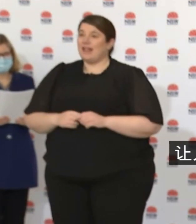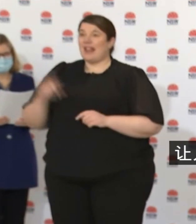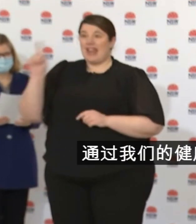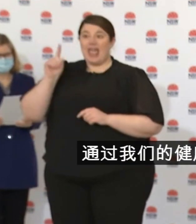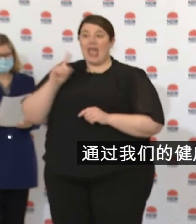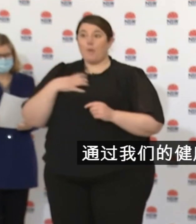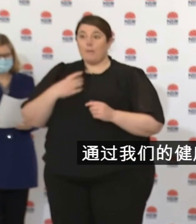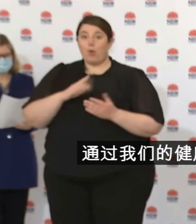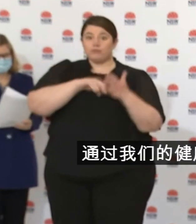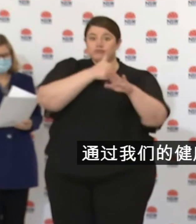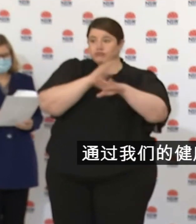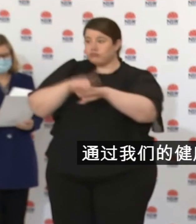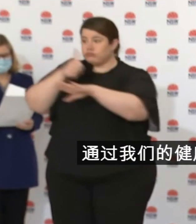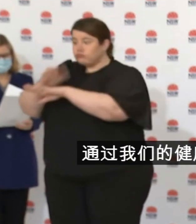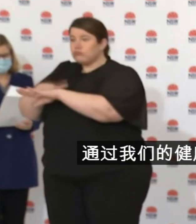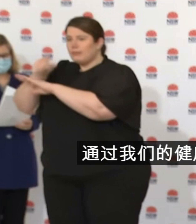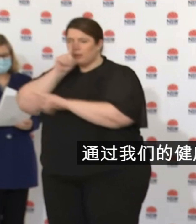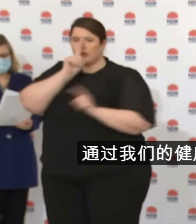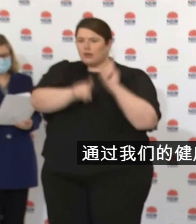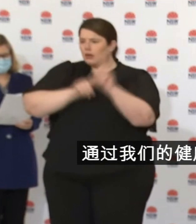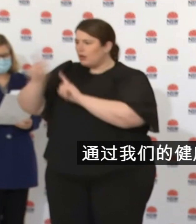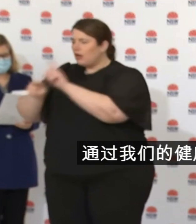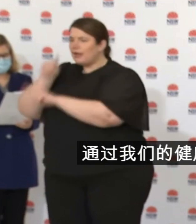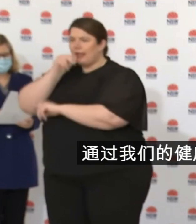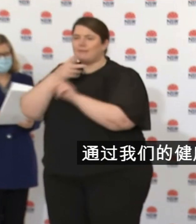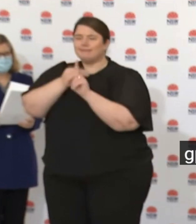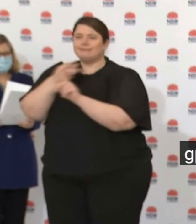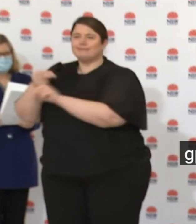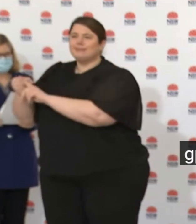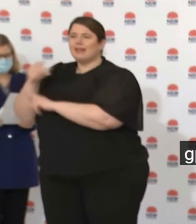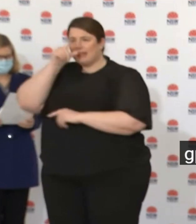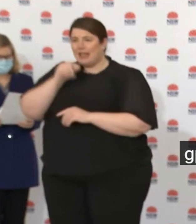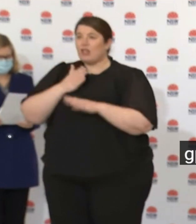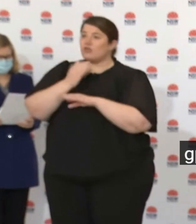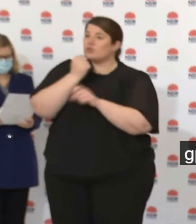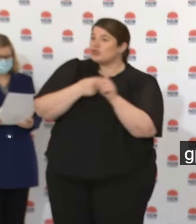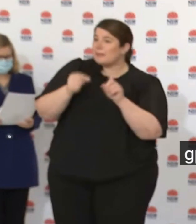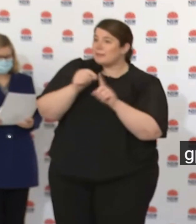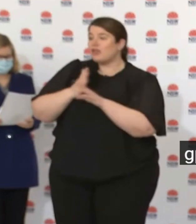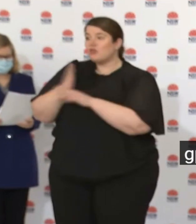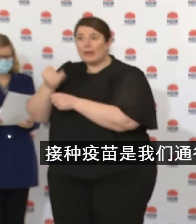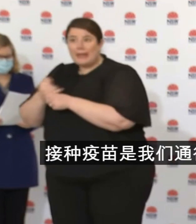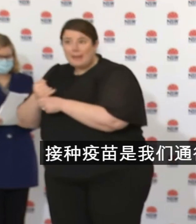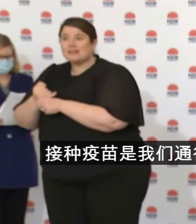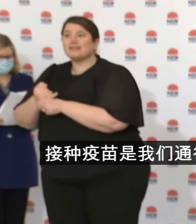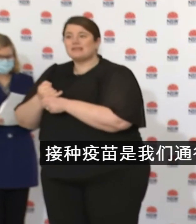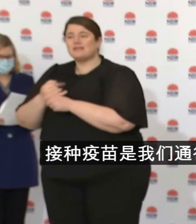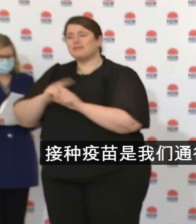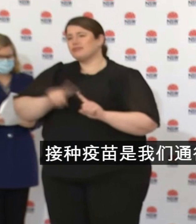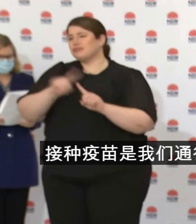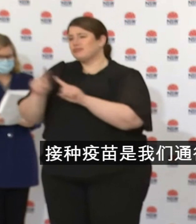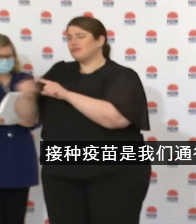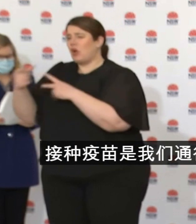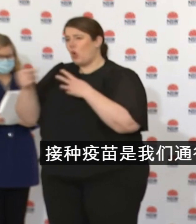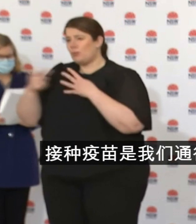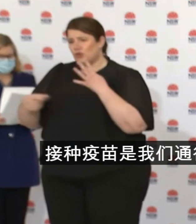vaccinated through our health hubs, through pharmacies, and also obviously through GPs. So please come forward and get vaccinated. That